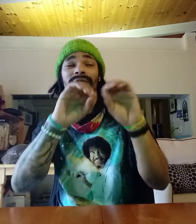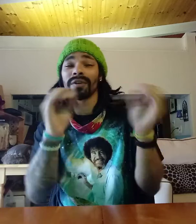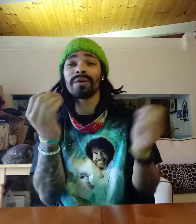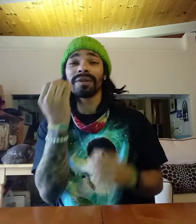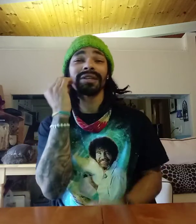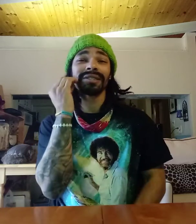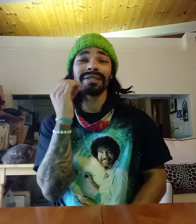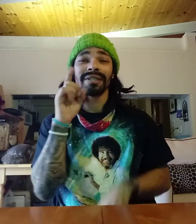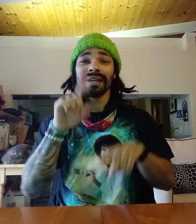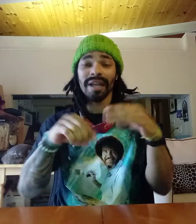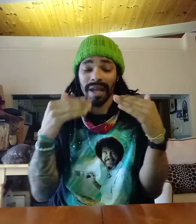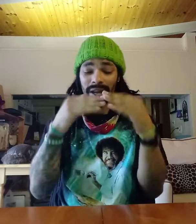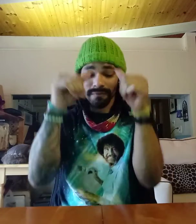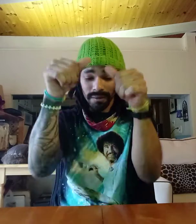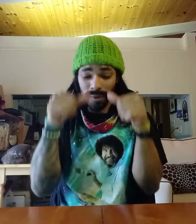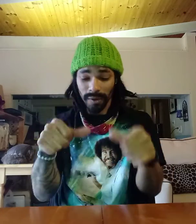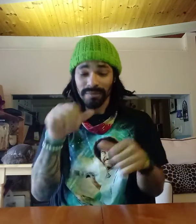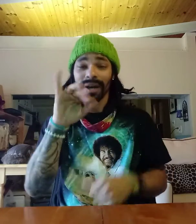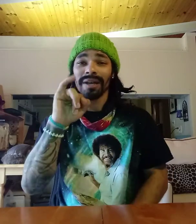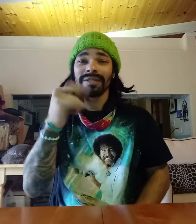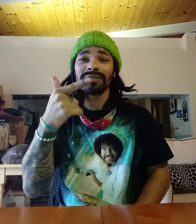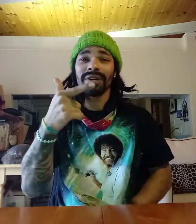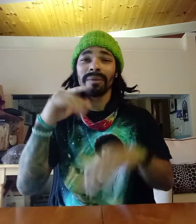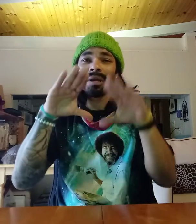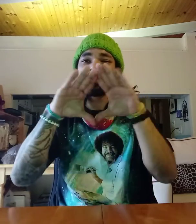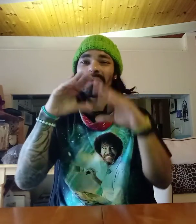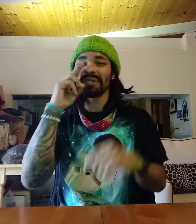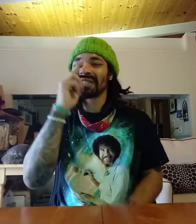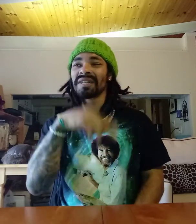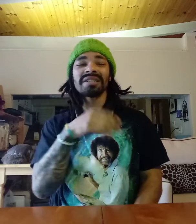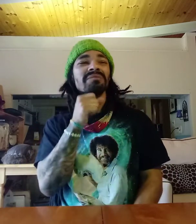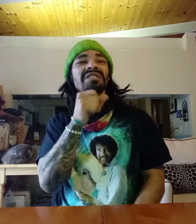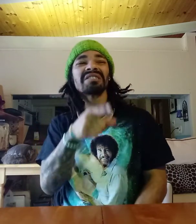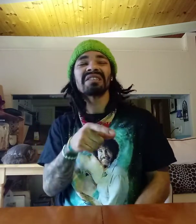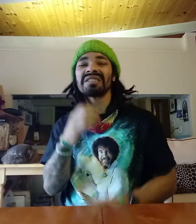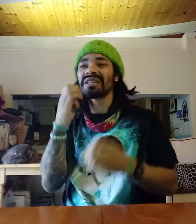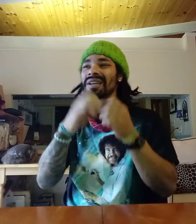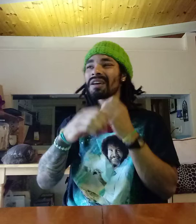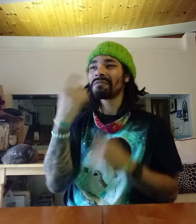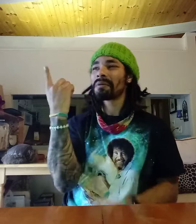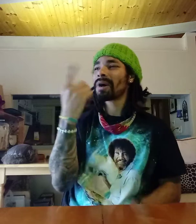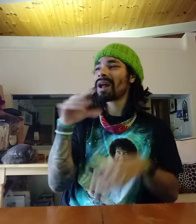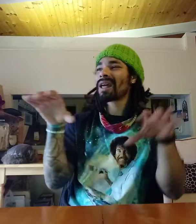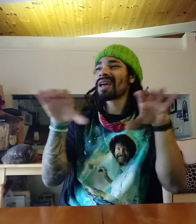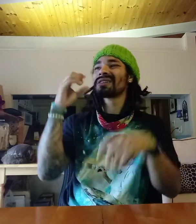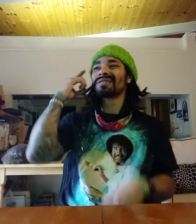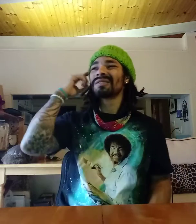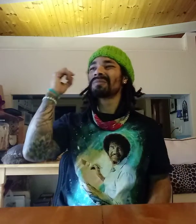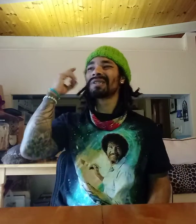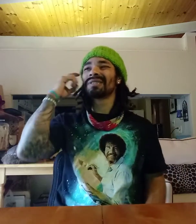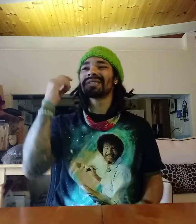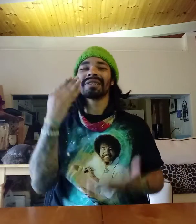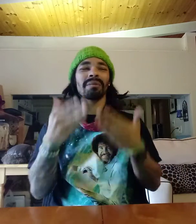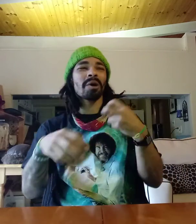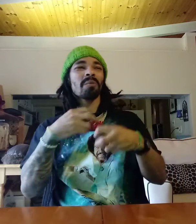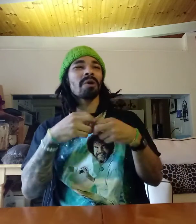no kisses. Can't even post on my Instagram. Could he pussy nigga be snitching? Everybody acting suspicious. Might probably